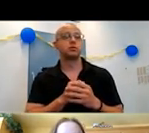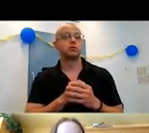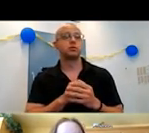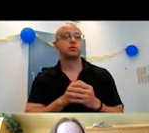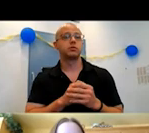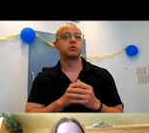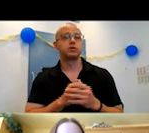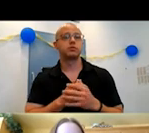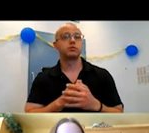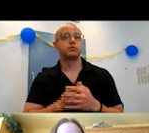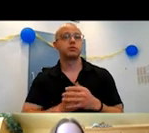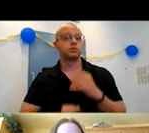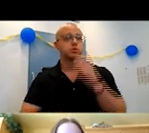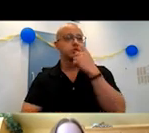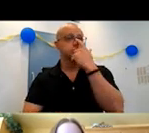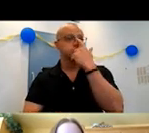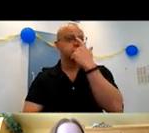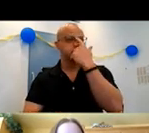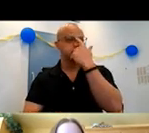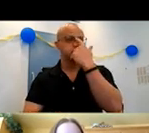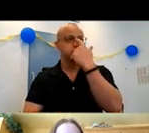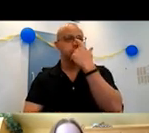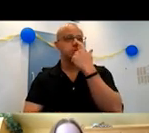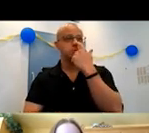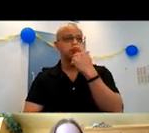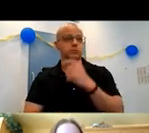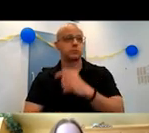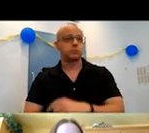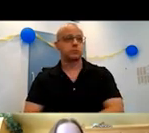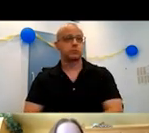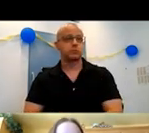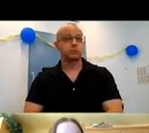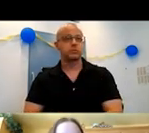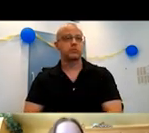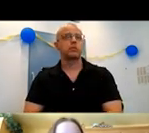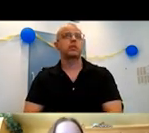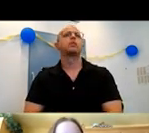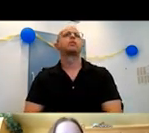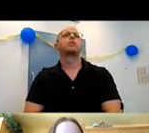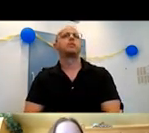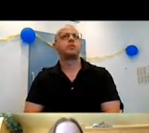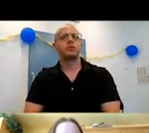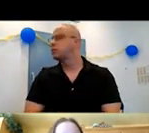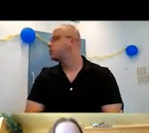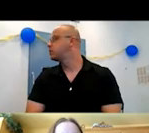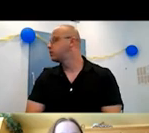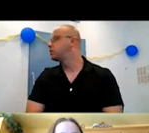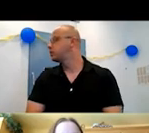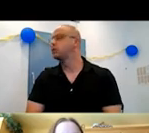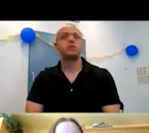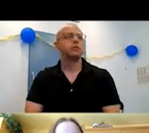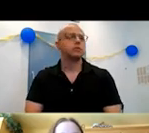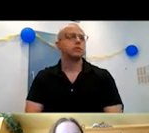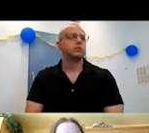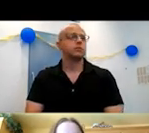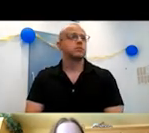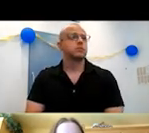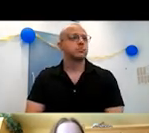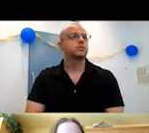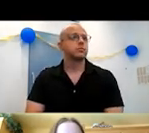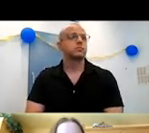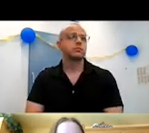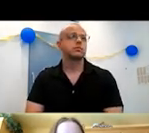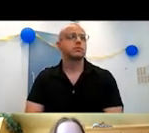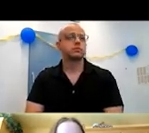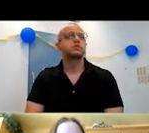that the Zoom link is a different one each week. So we send out a new invitation each